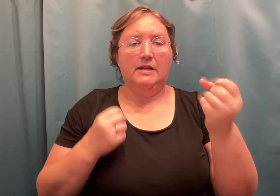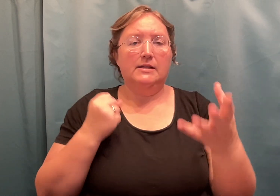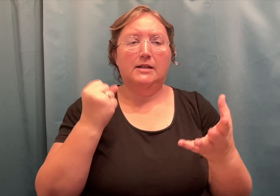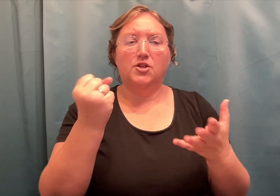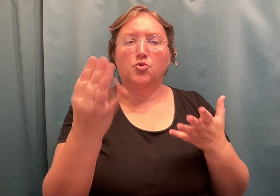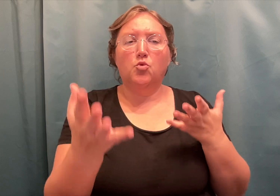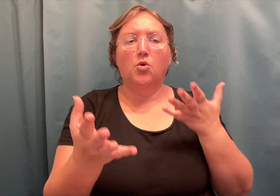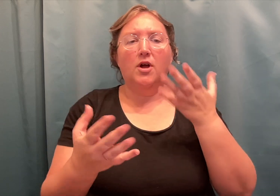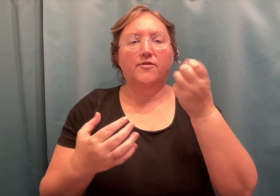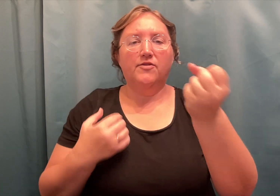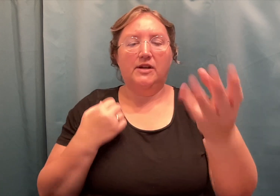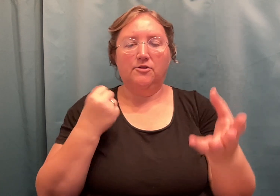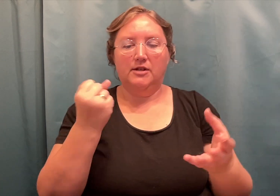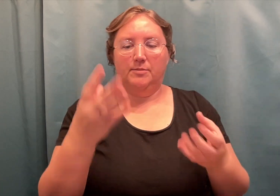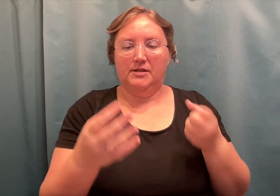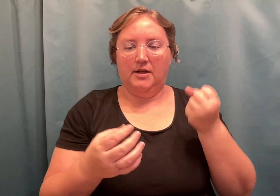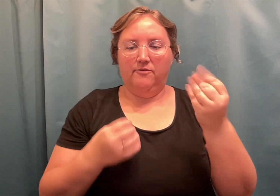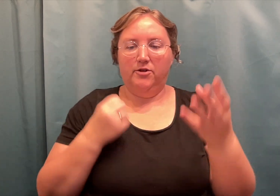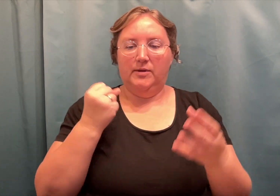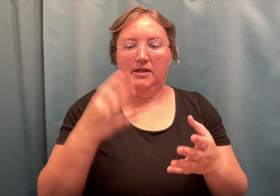Signs just roll off your fingertips. Sign fluently.